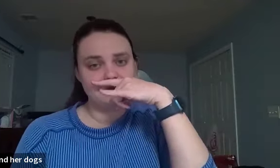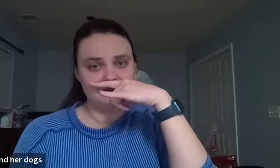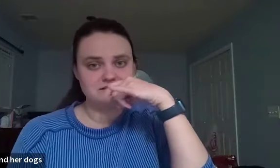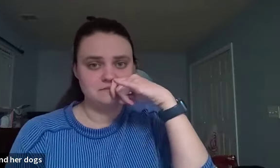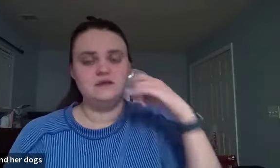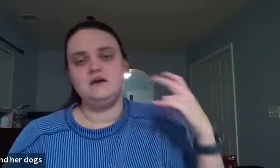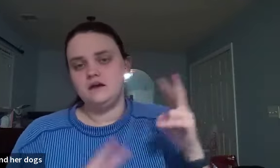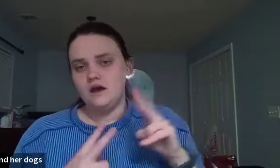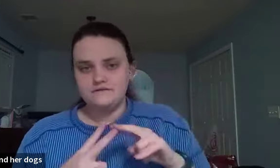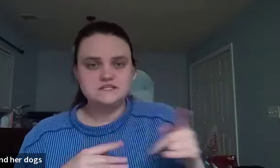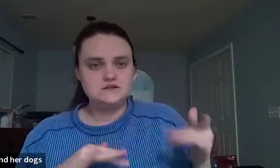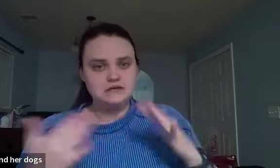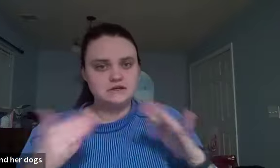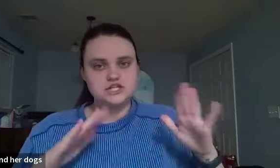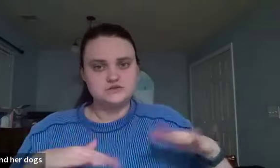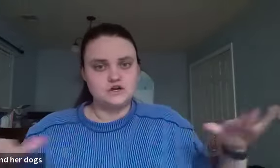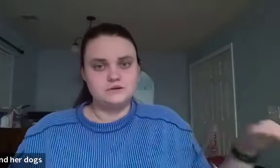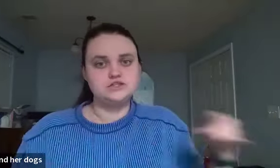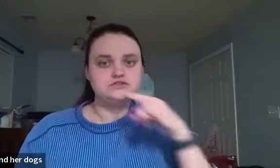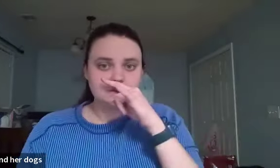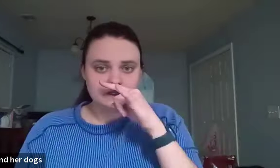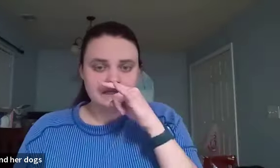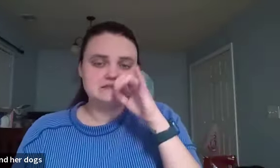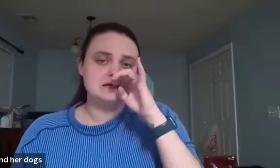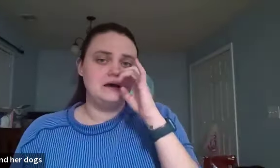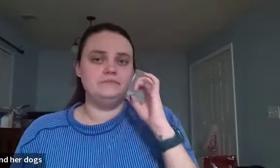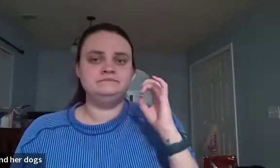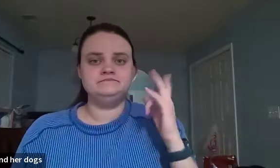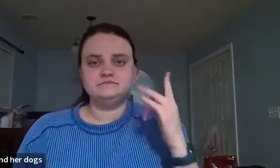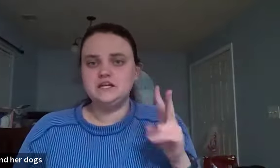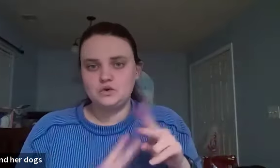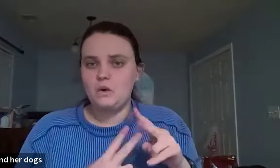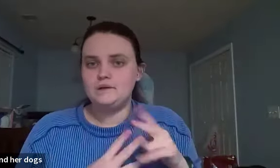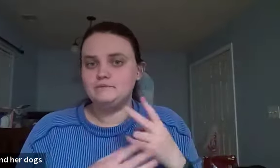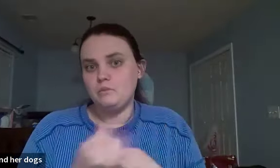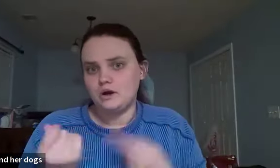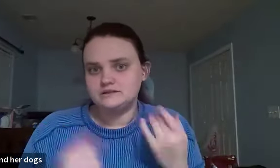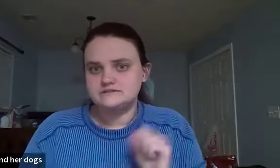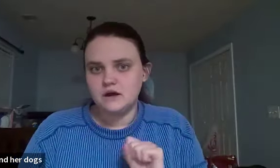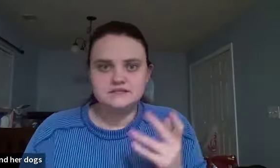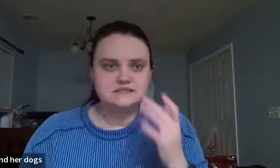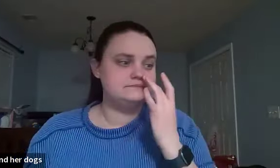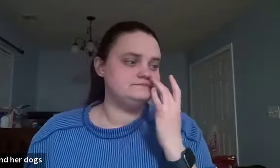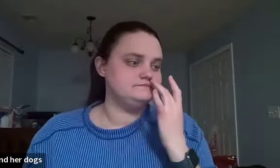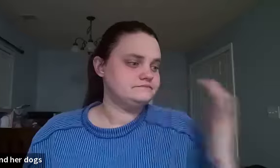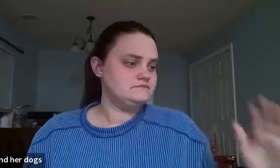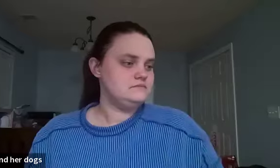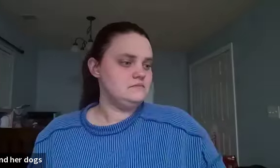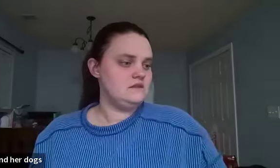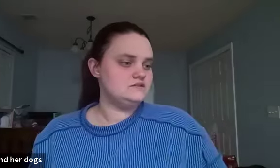about kids. Obviously, you can interchange with talk about children or kids. Either one works, obviously.